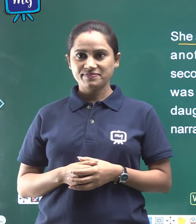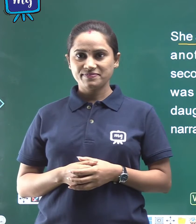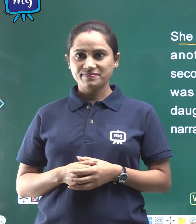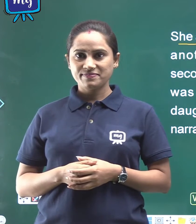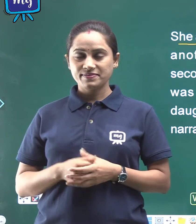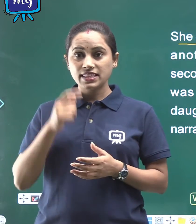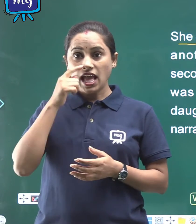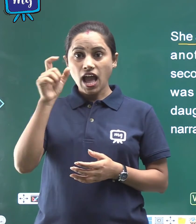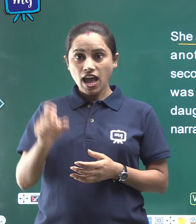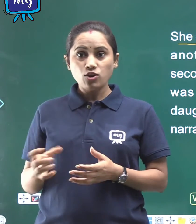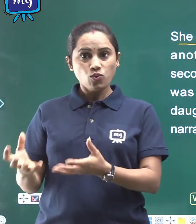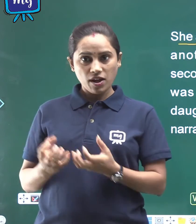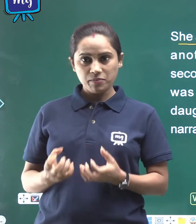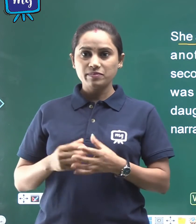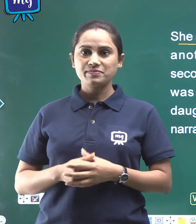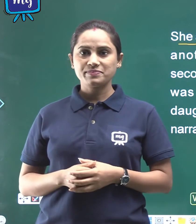her to come